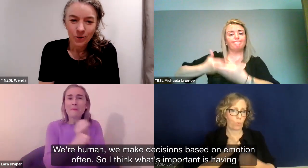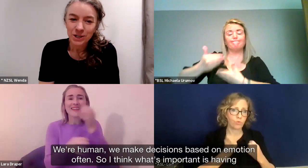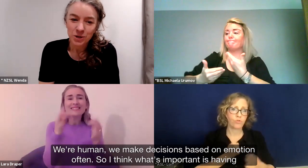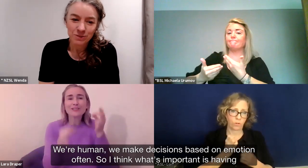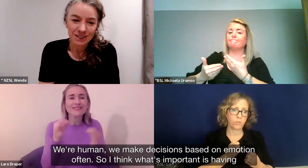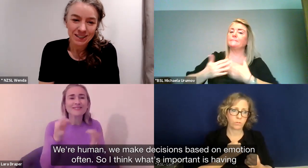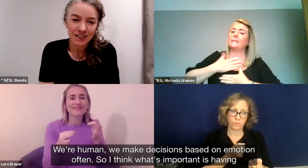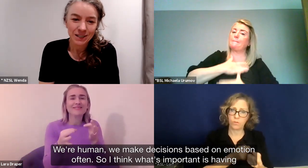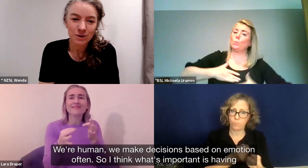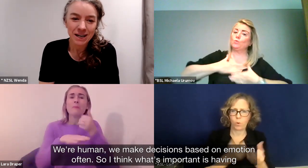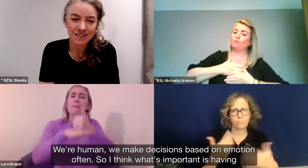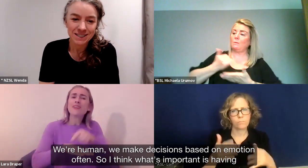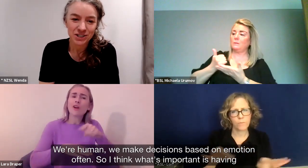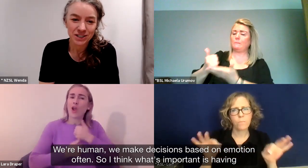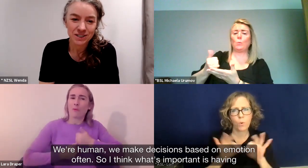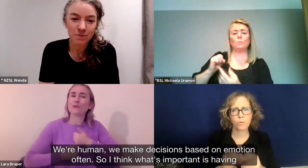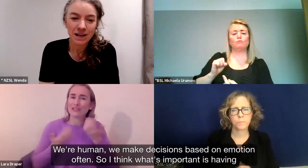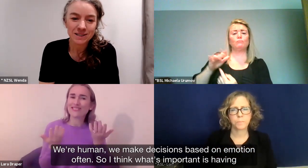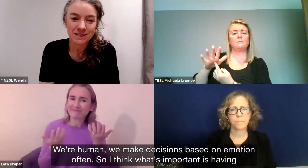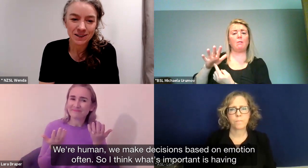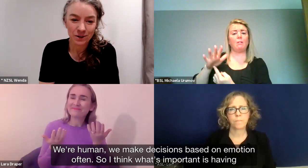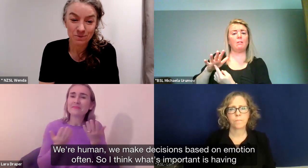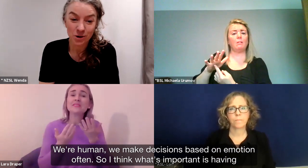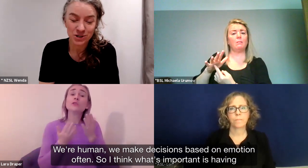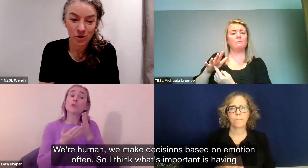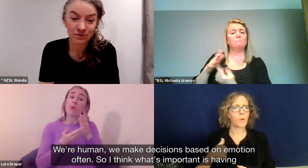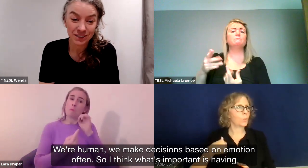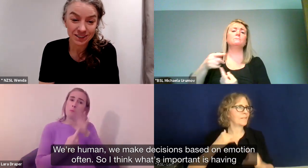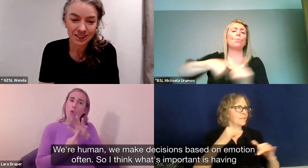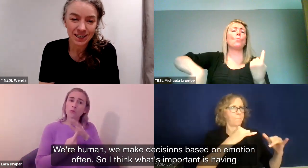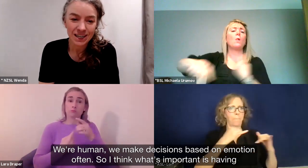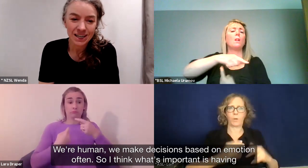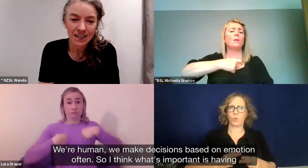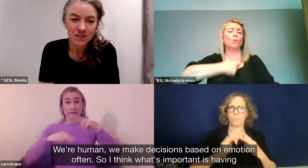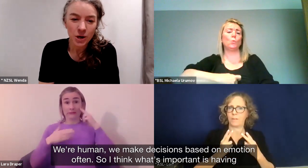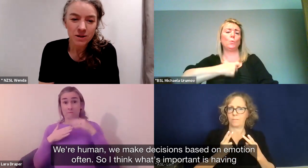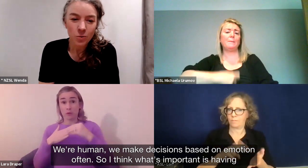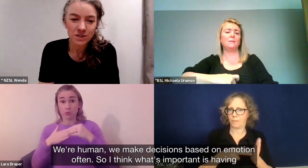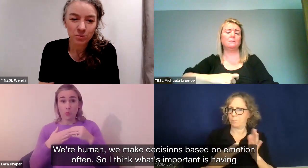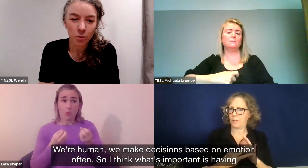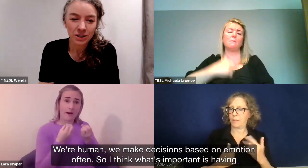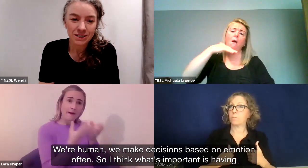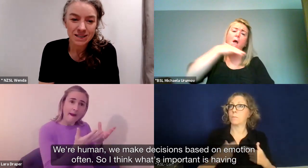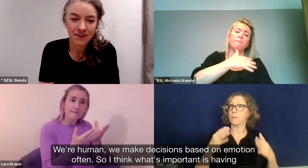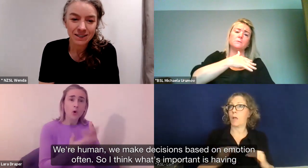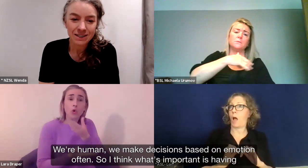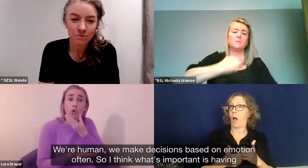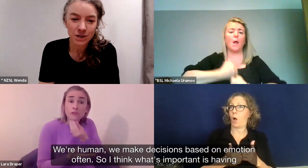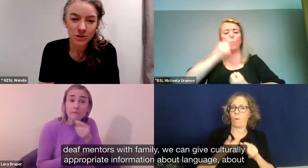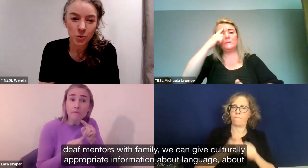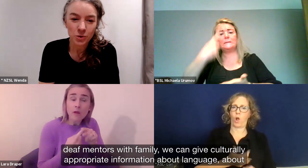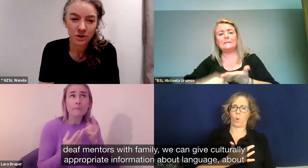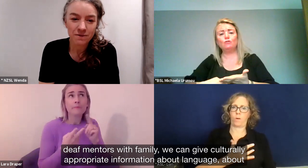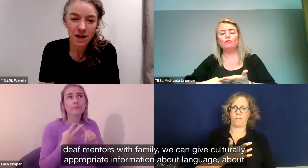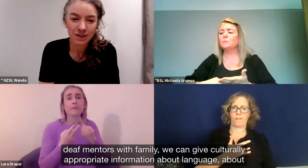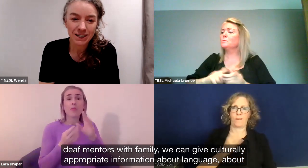We're human. We make decisions based on emotion often. So I think what's important is having deaf